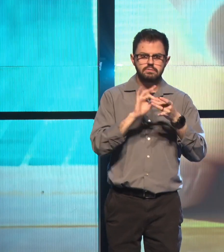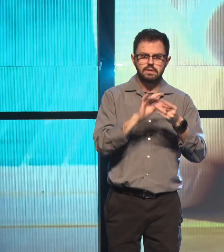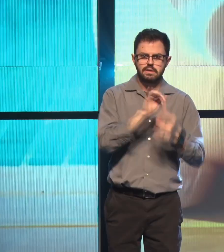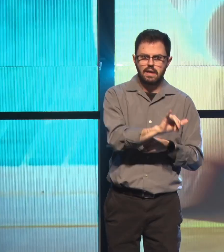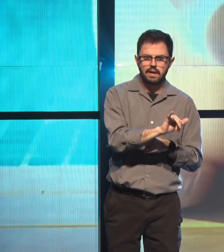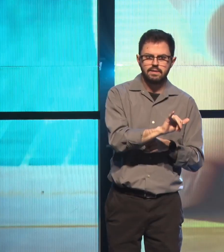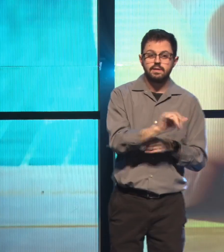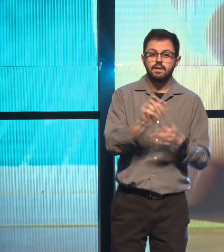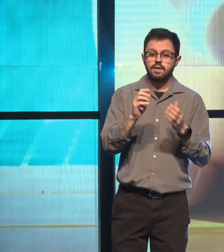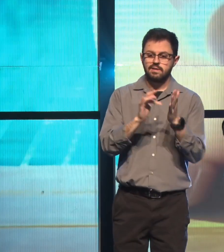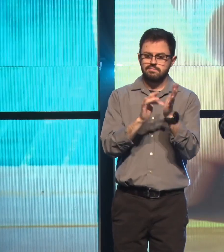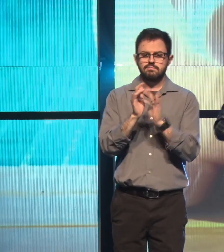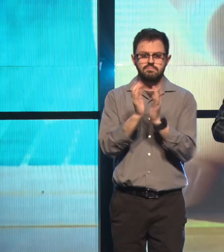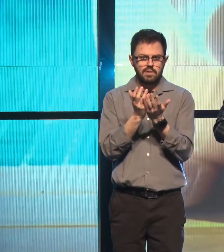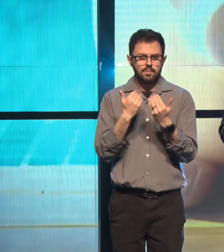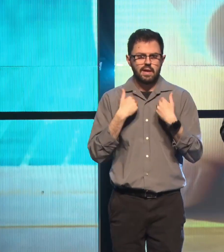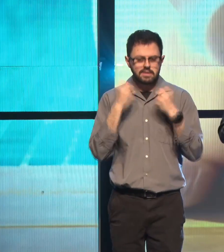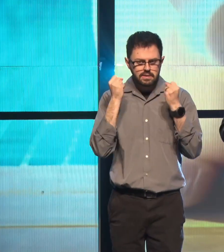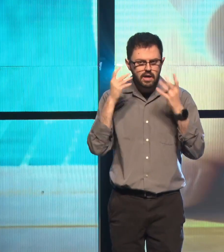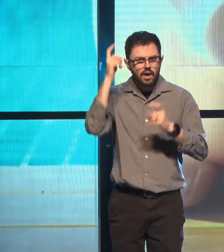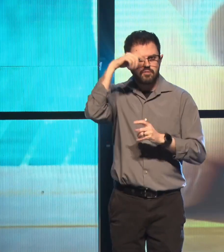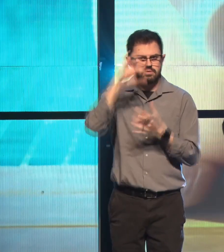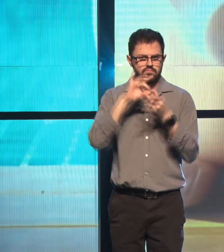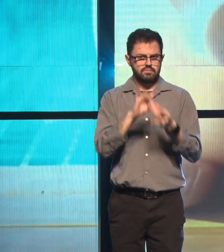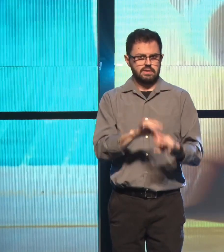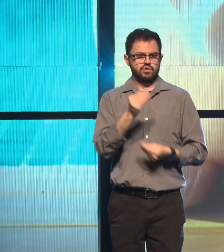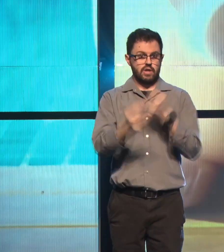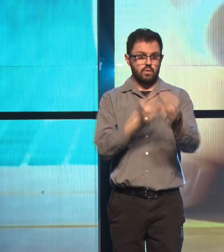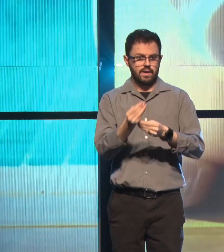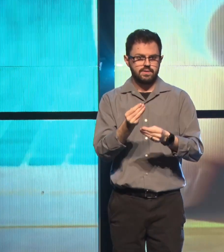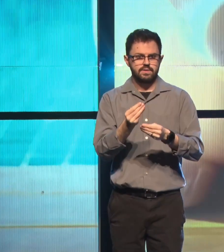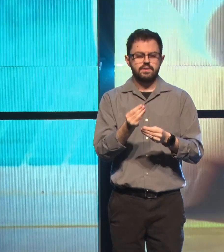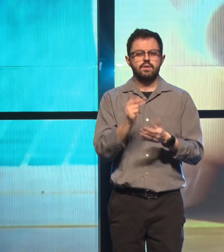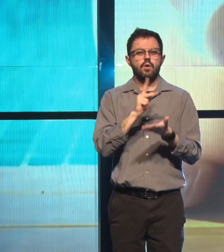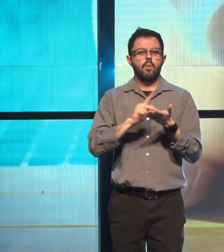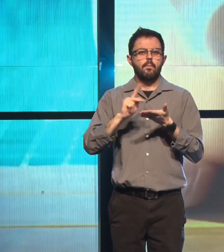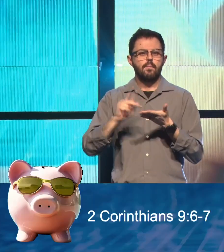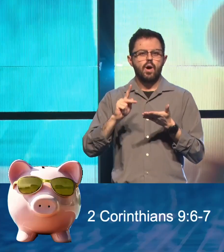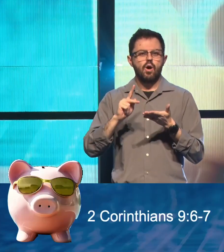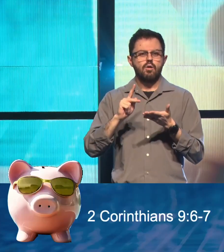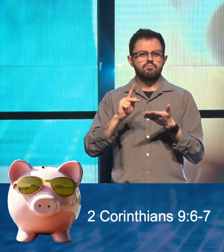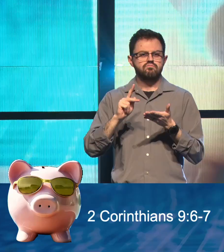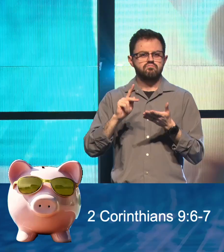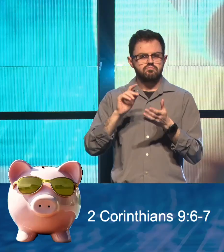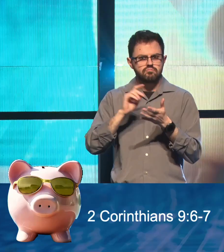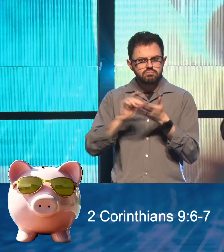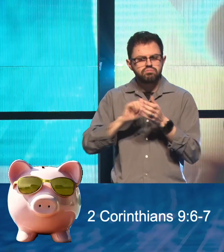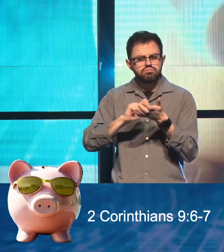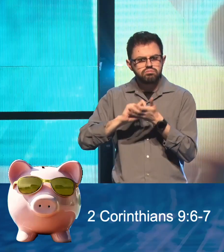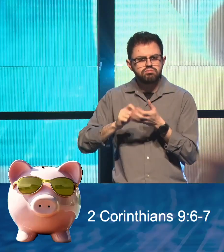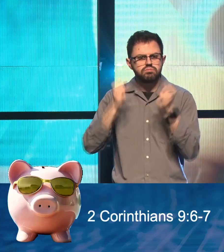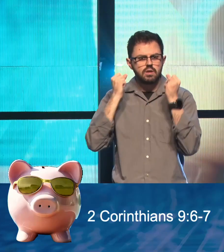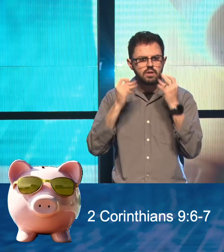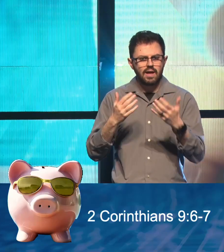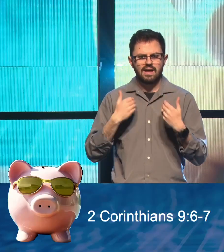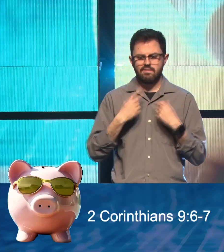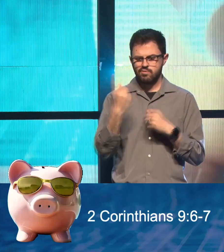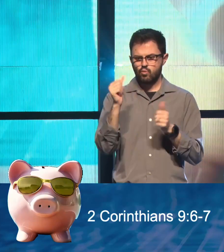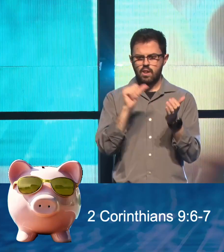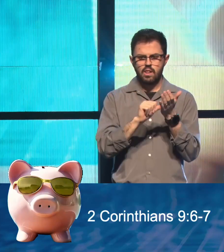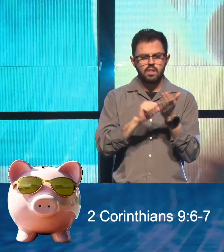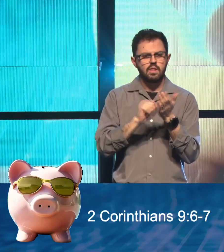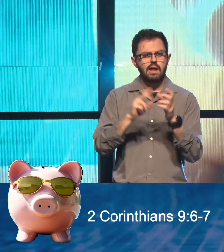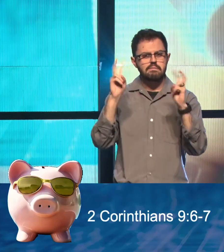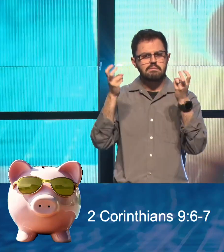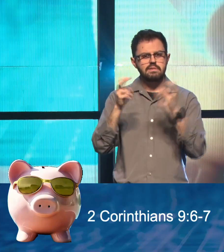Apostle Paul, when he's writing to one of the churches that he had started, we have this letter, 2 Corinthians. And in 2 Corinthians, he's writing to this church because